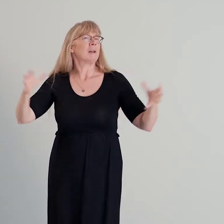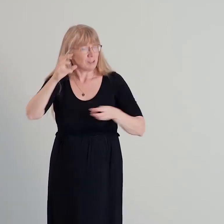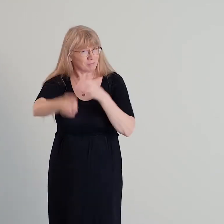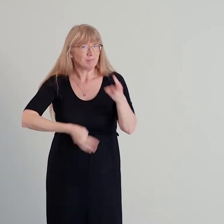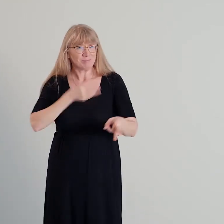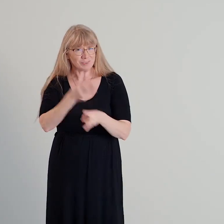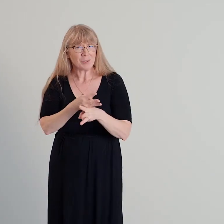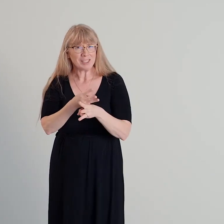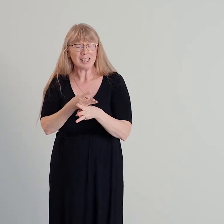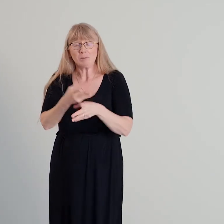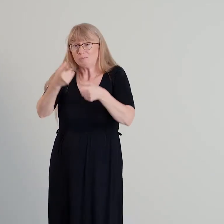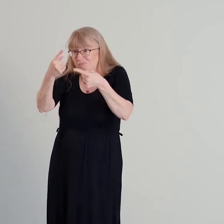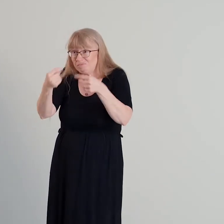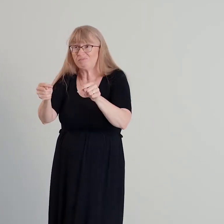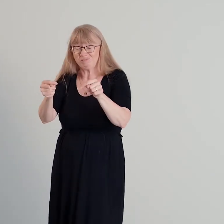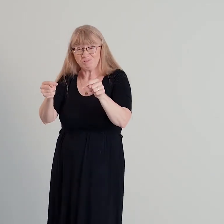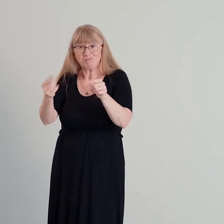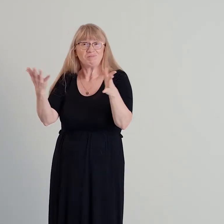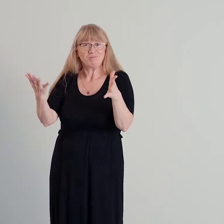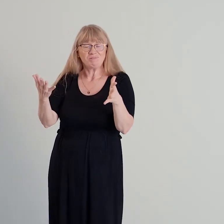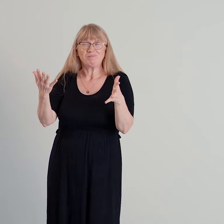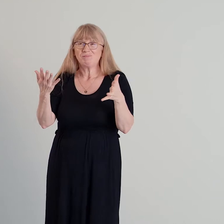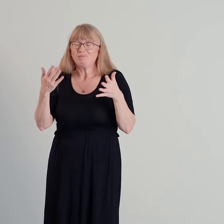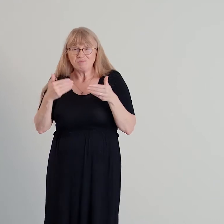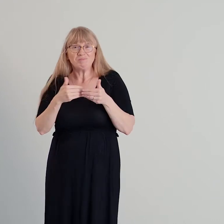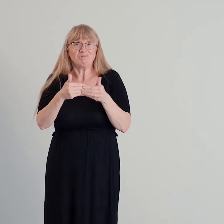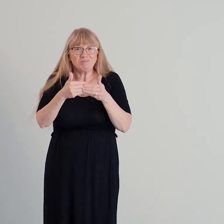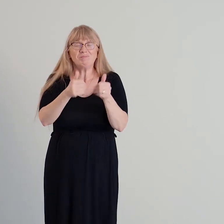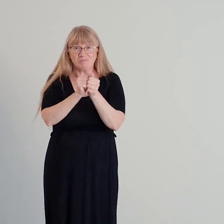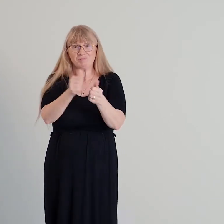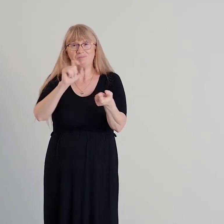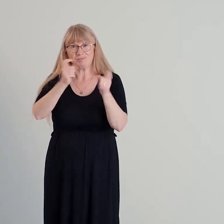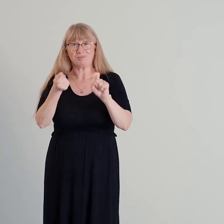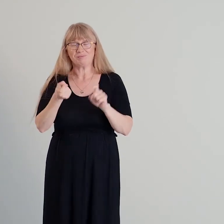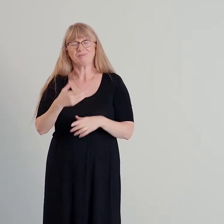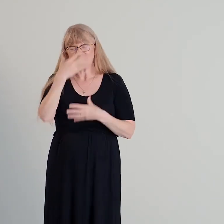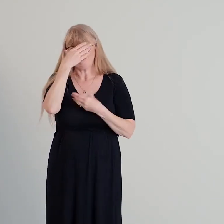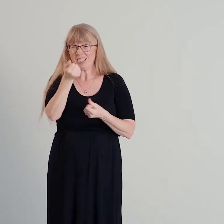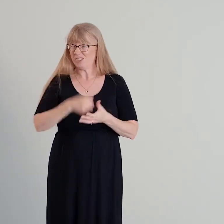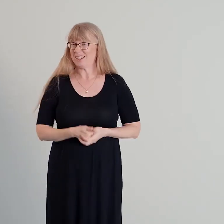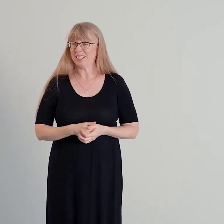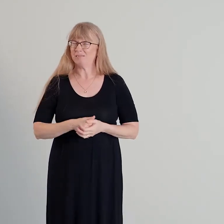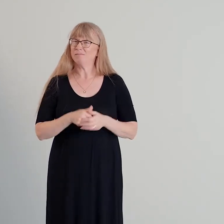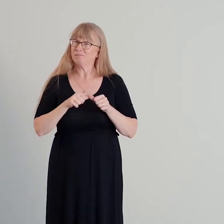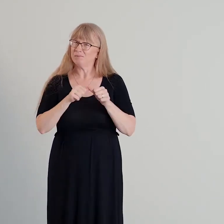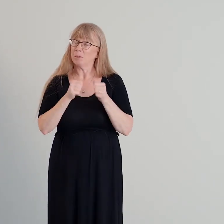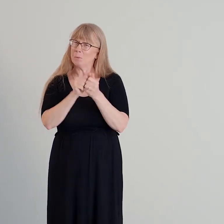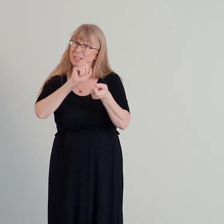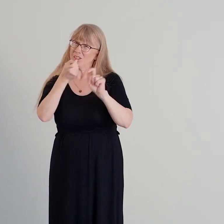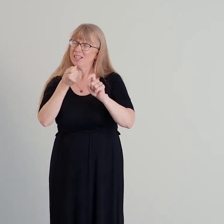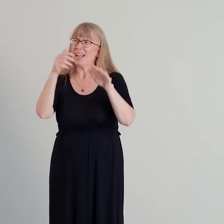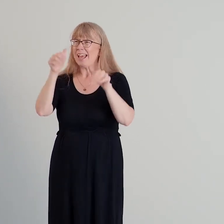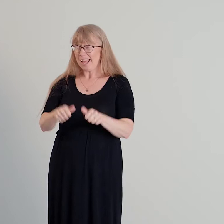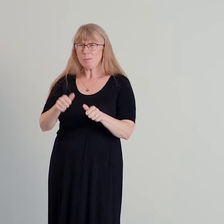world that he was trying to just go along with the change. Thought that was interesting, going along with the change, being